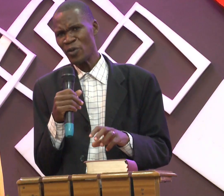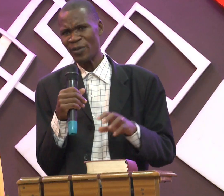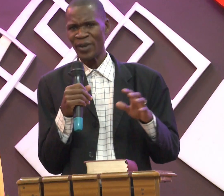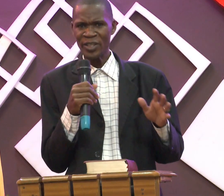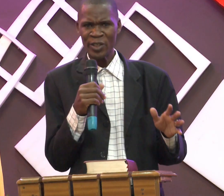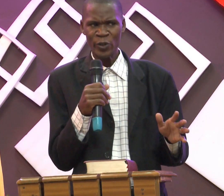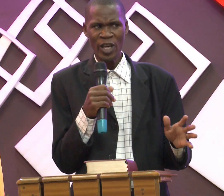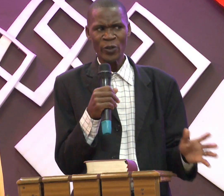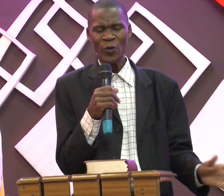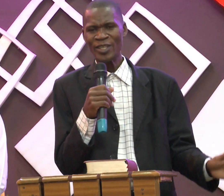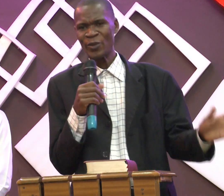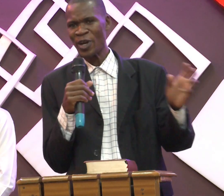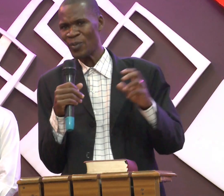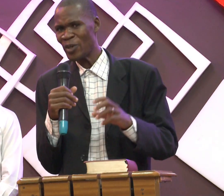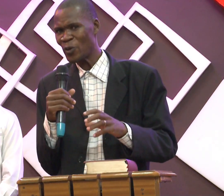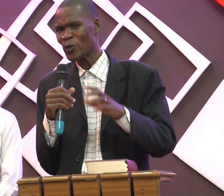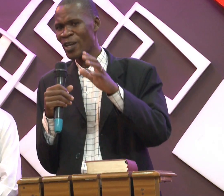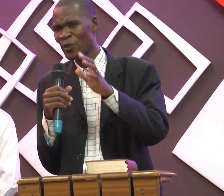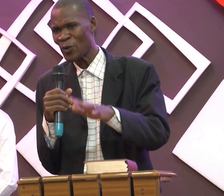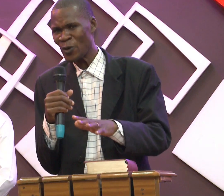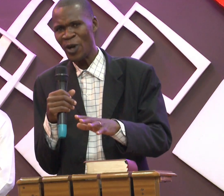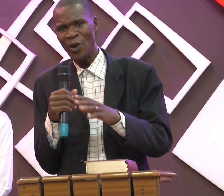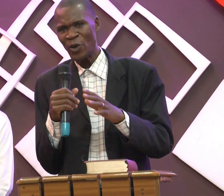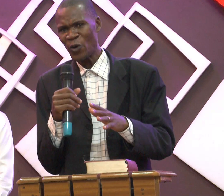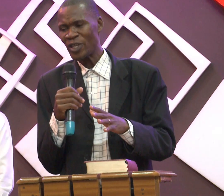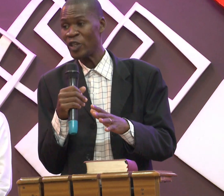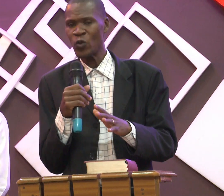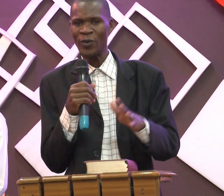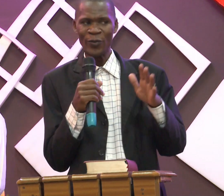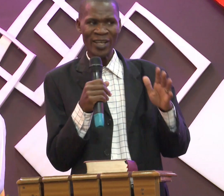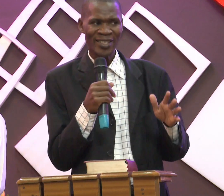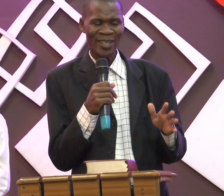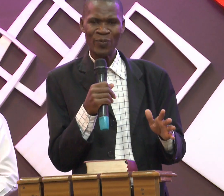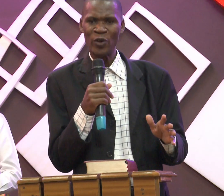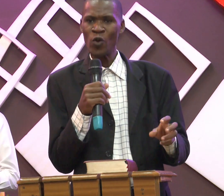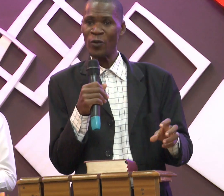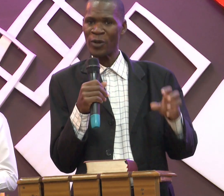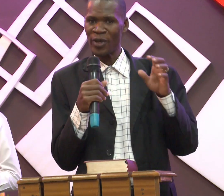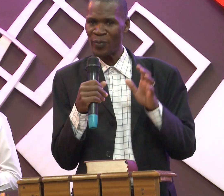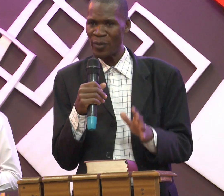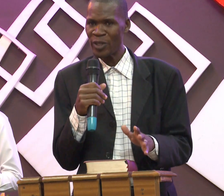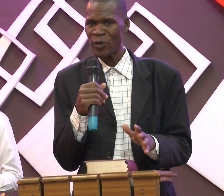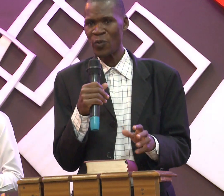pastors maybe were fighting, so and so wanted to come in or so and so. No, each one of us has been well prepared by Bishop. We